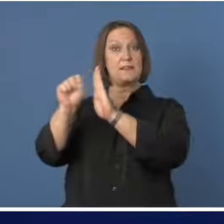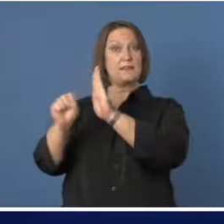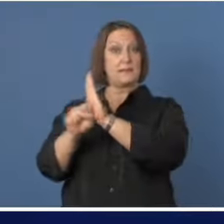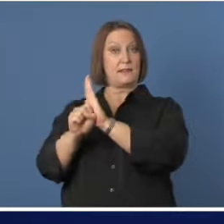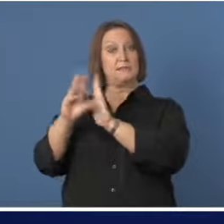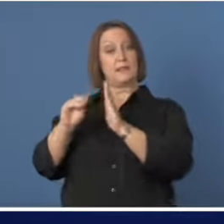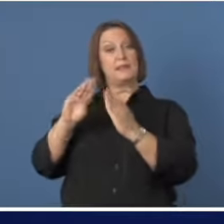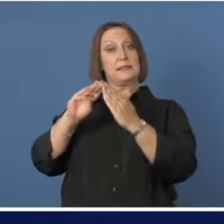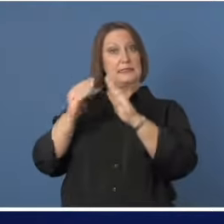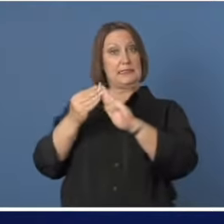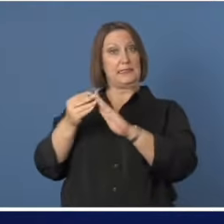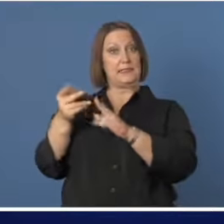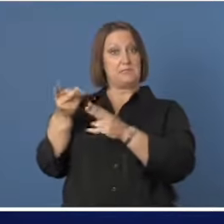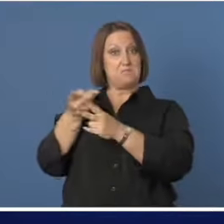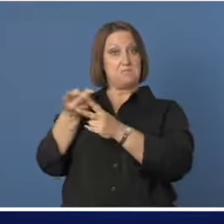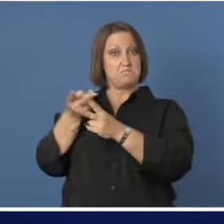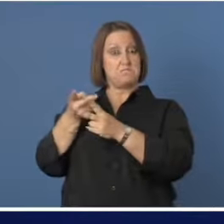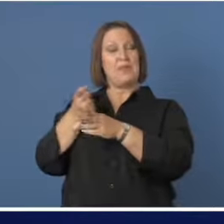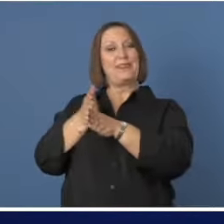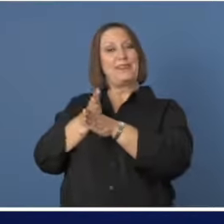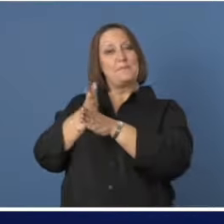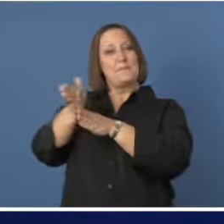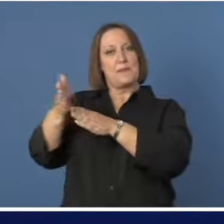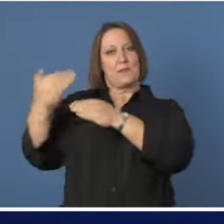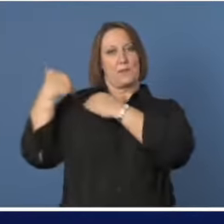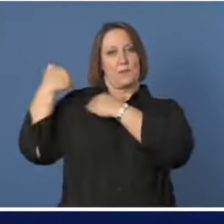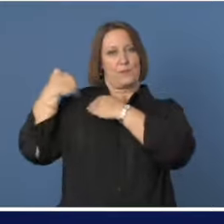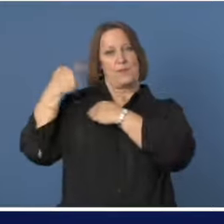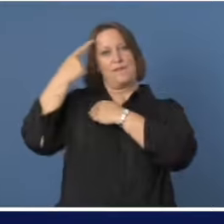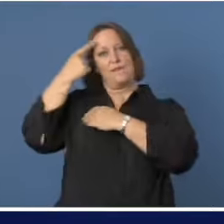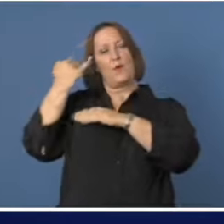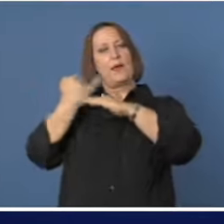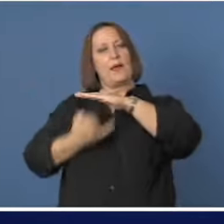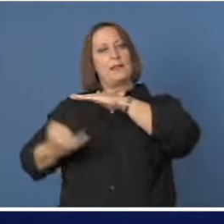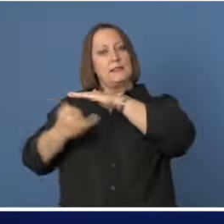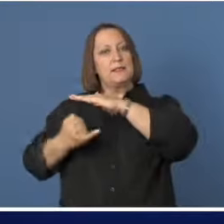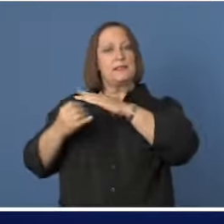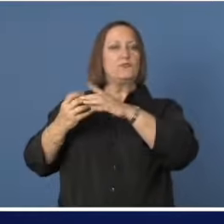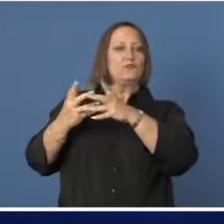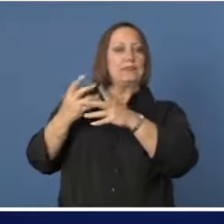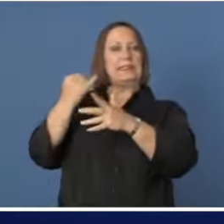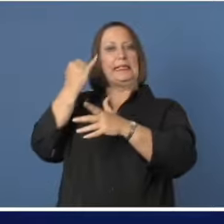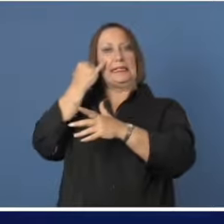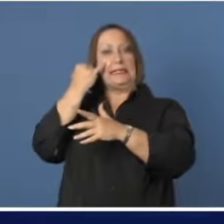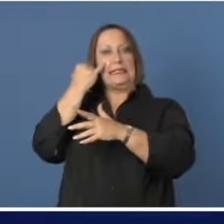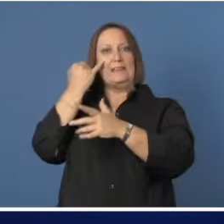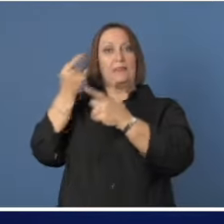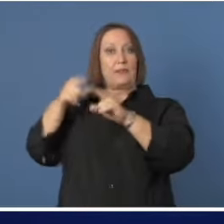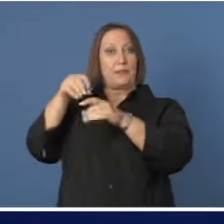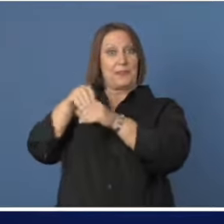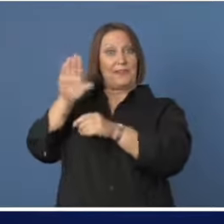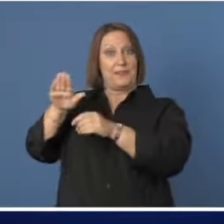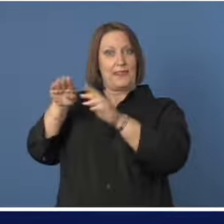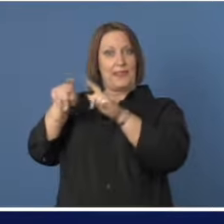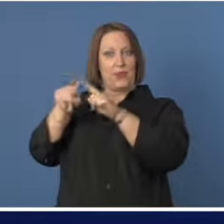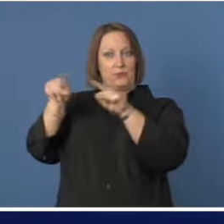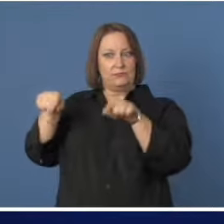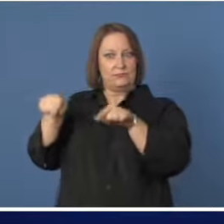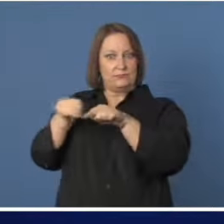States and local jurisdictions have primary responsibility for isolation and quarantine within